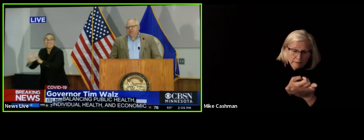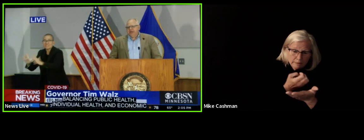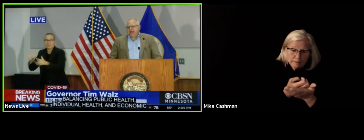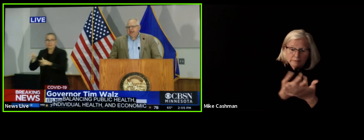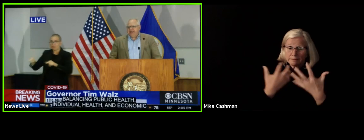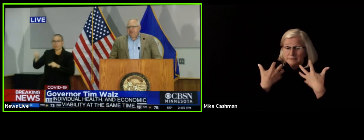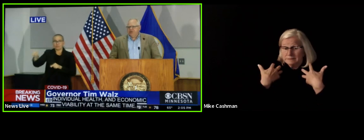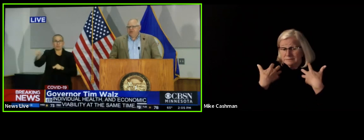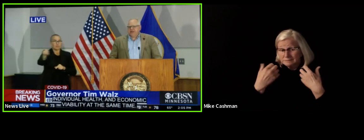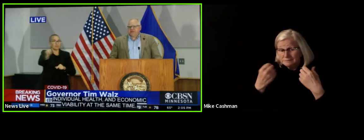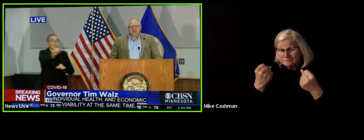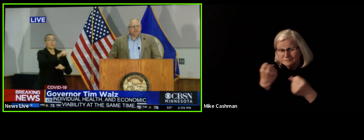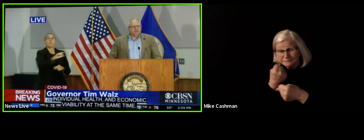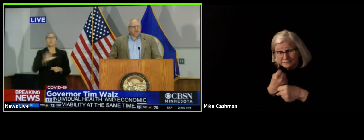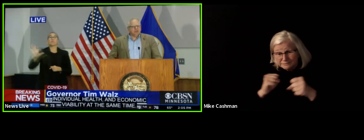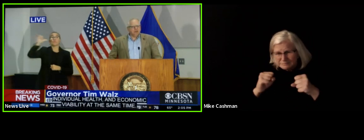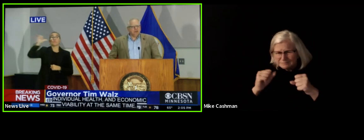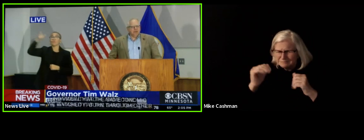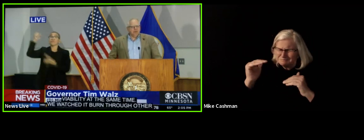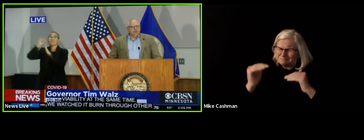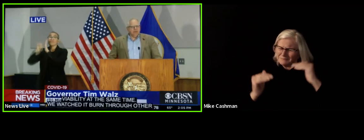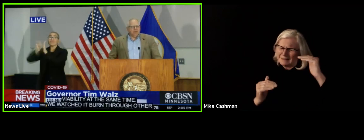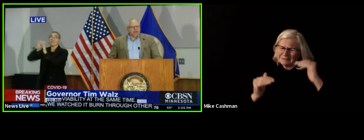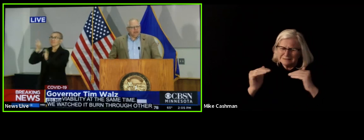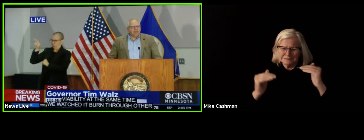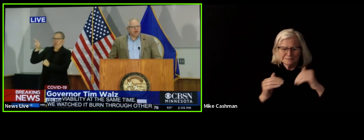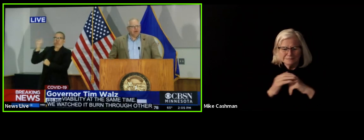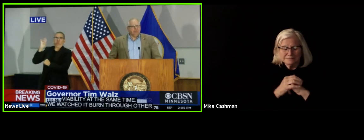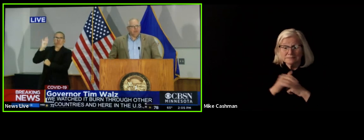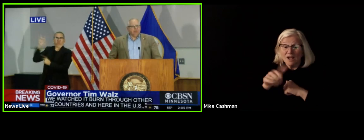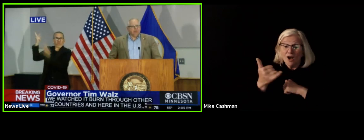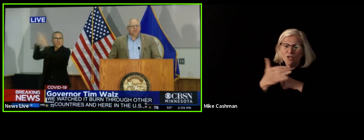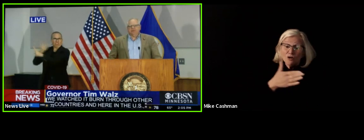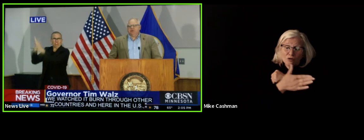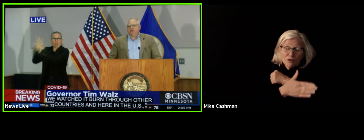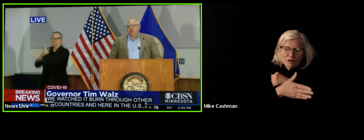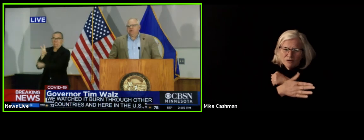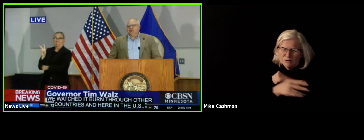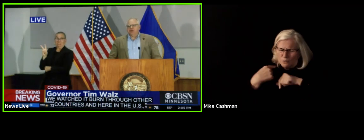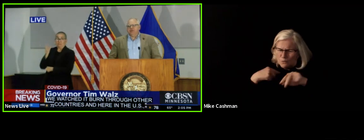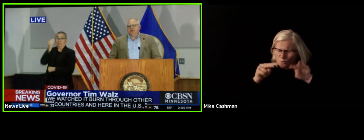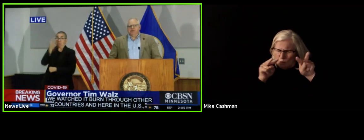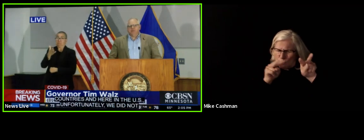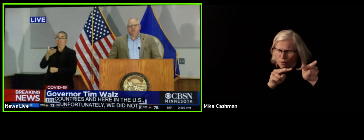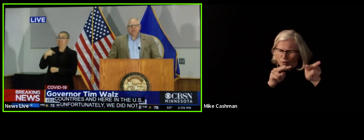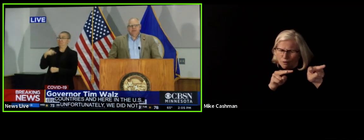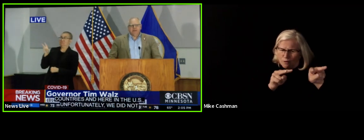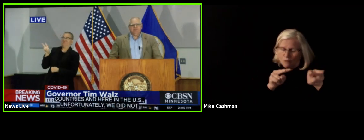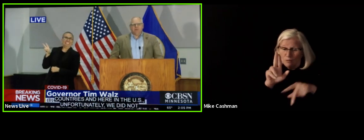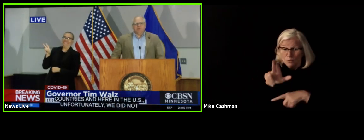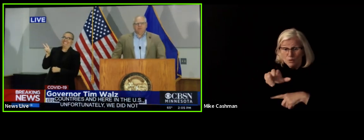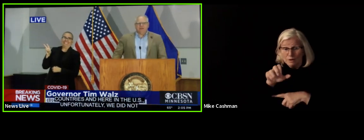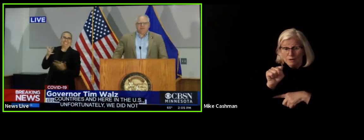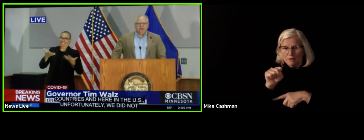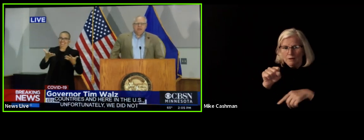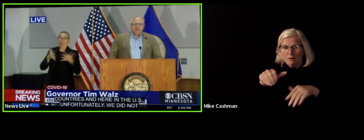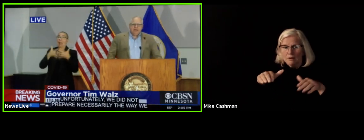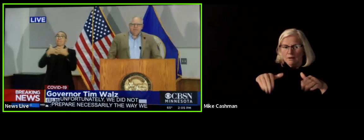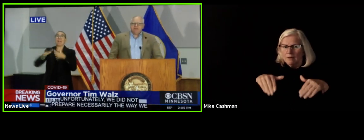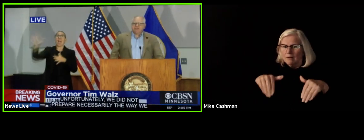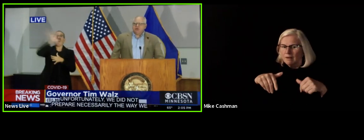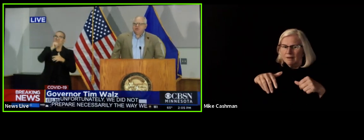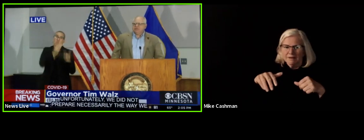countries, and here in the United States, unfortunately, we did not prepare necessarily the way we should have in terms of PPE and forms of testing.